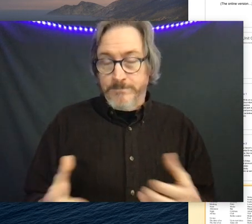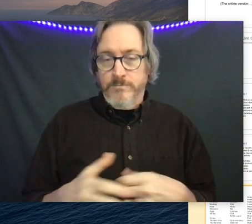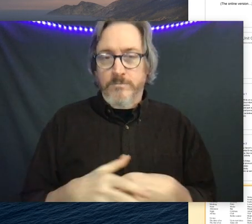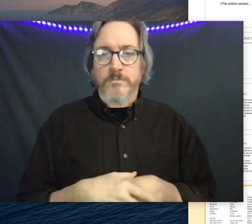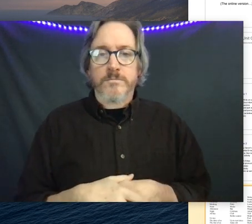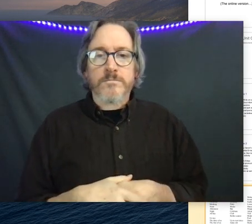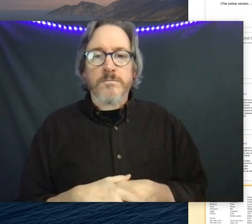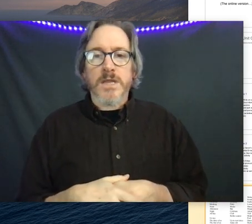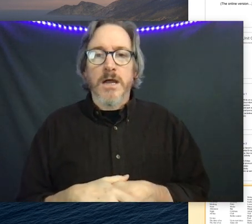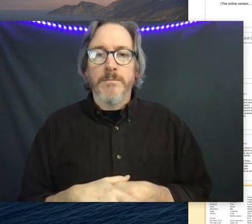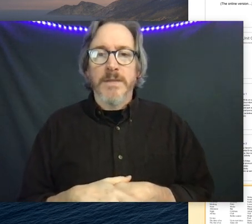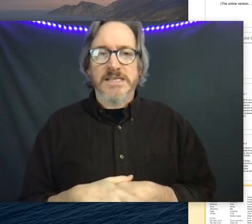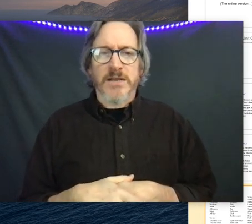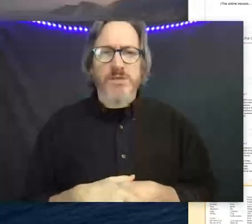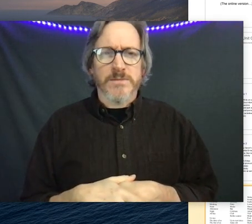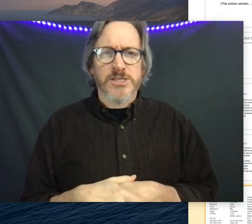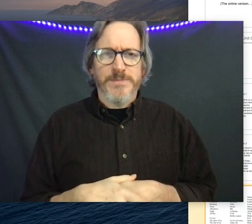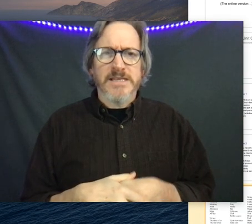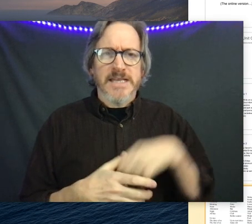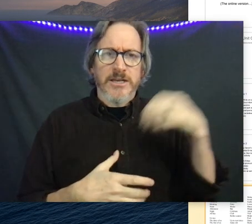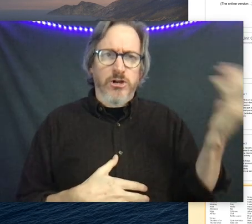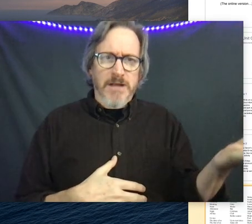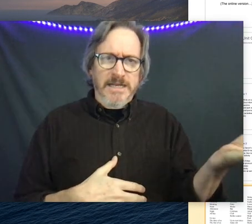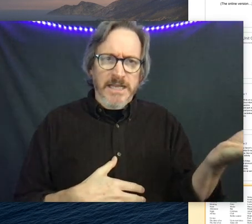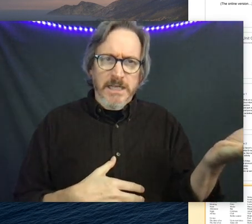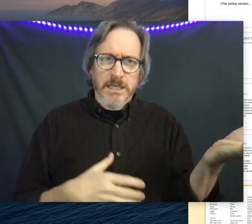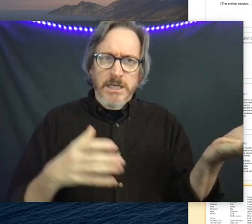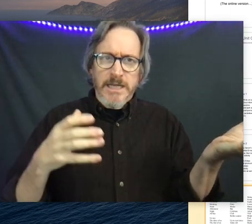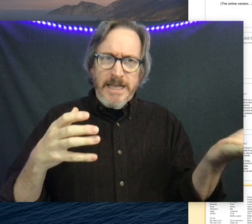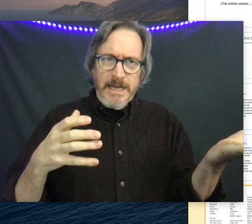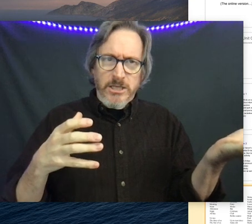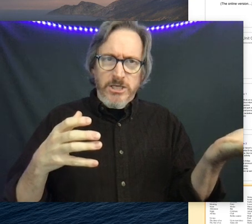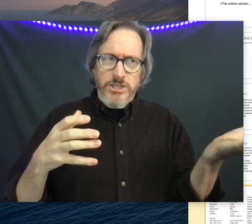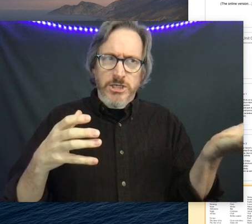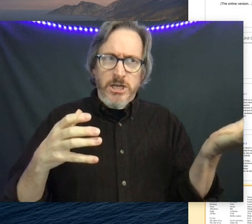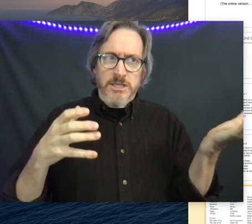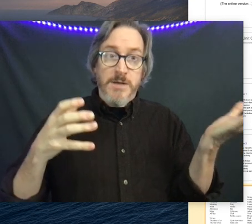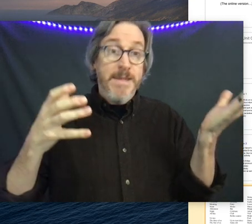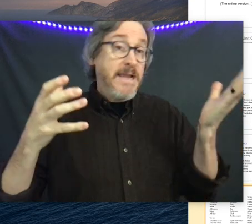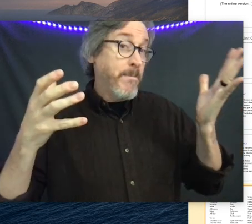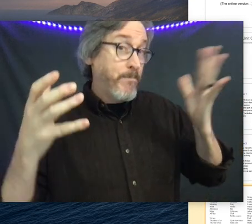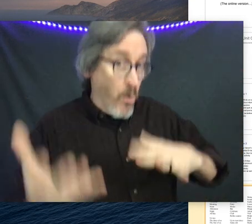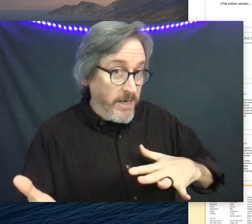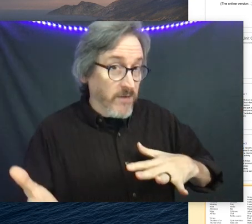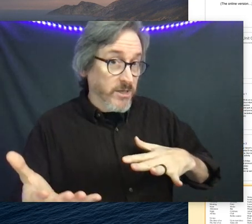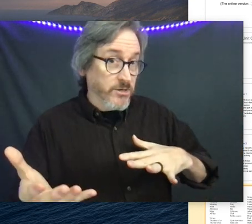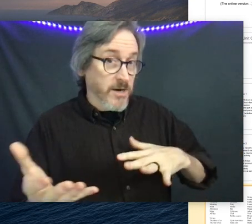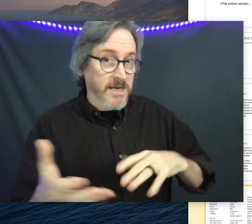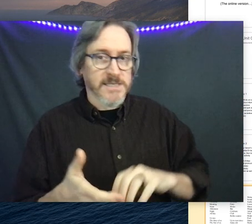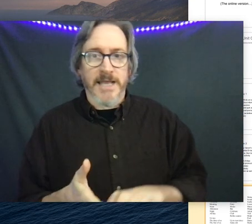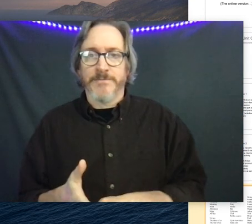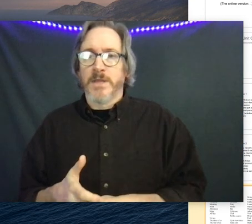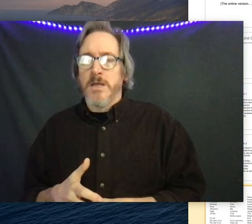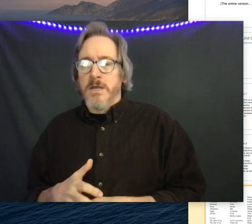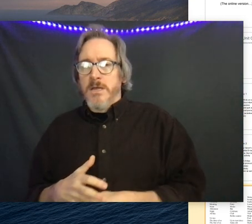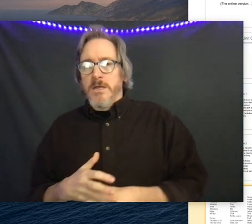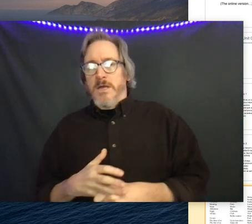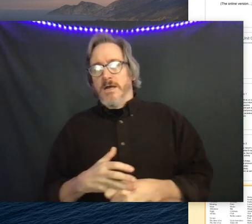see. It's like when someone speaks incorrectly in English to make a point of what they're trying to